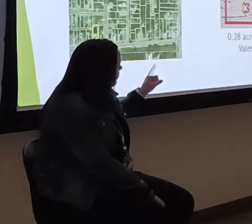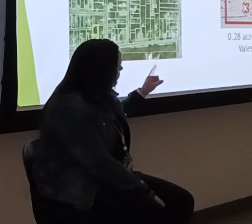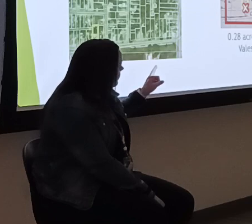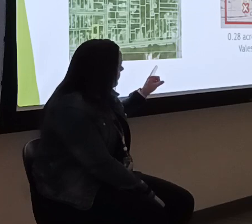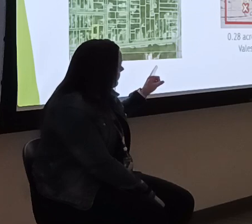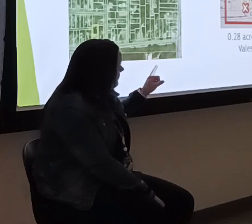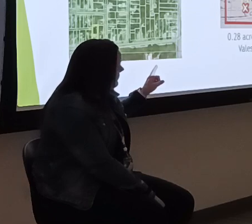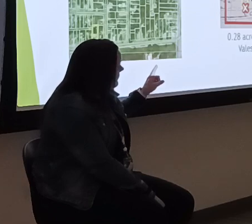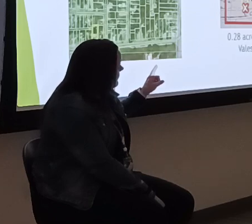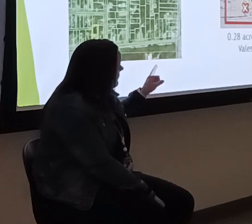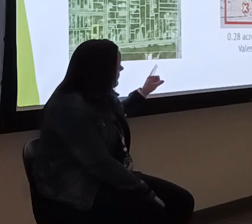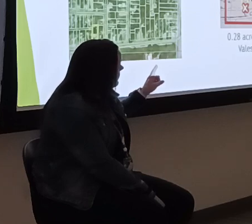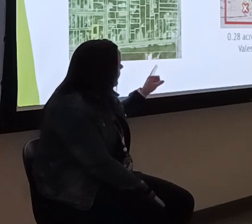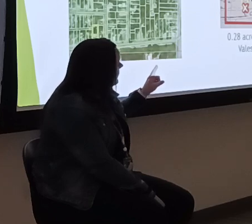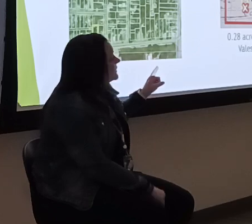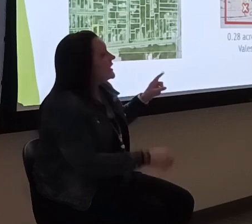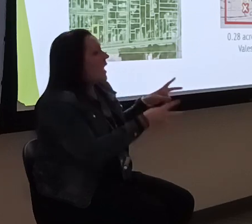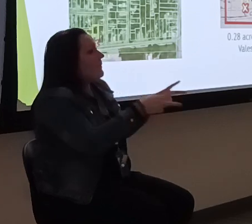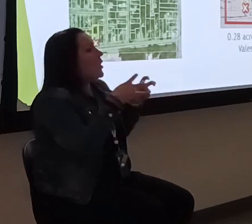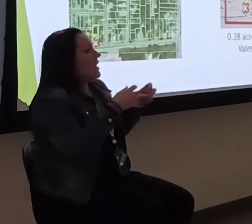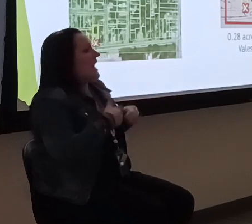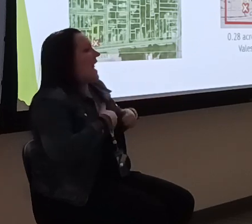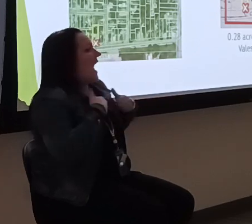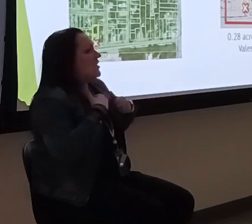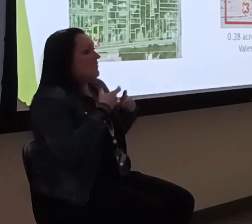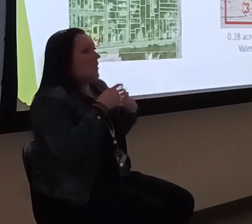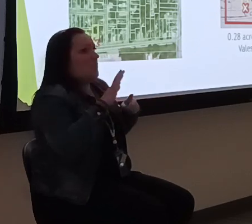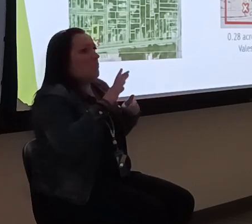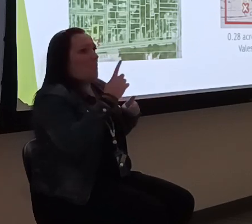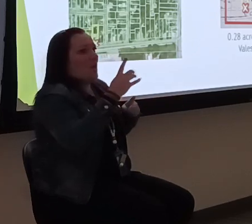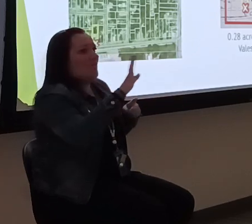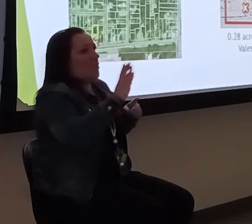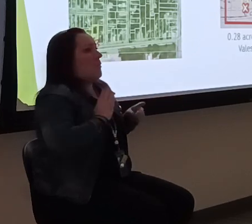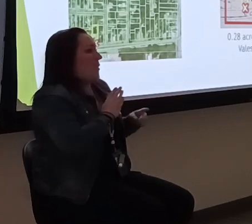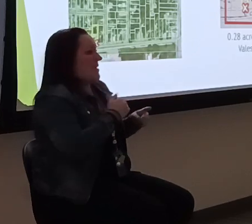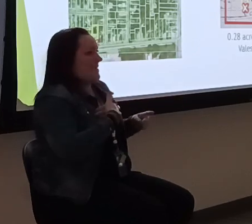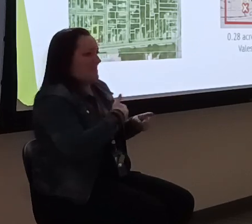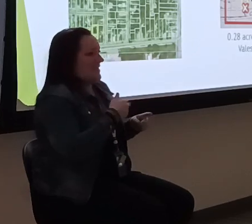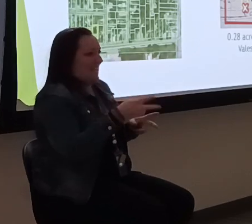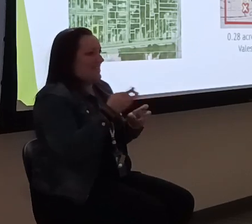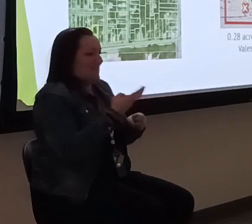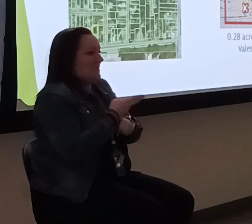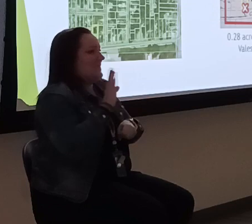So for example, I pulled an address from one of your board members.